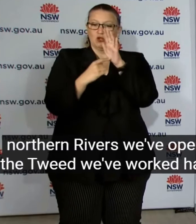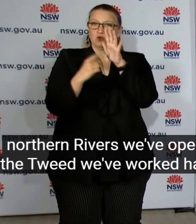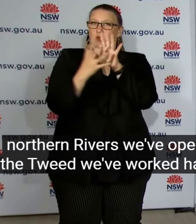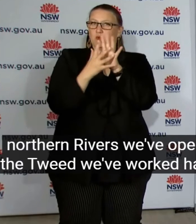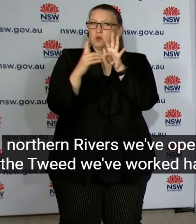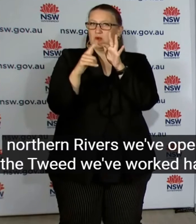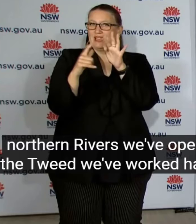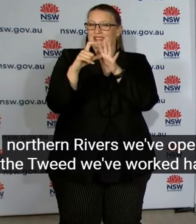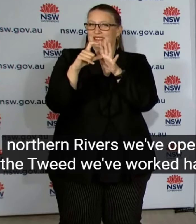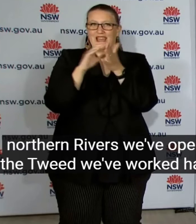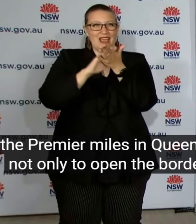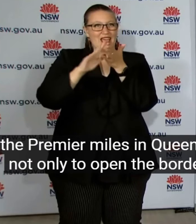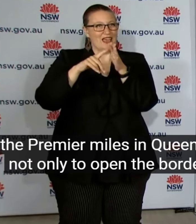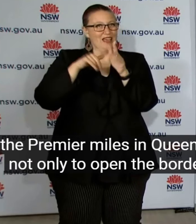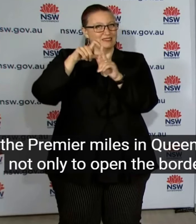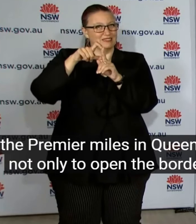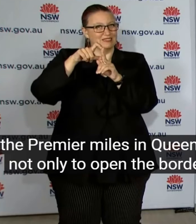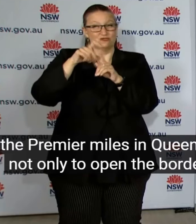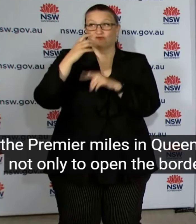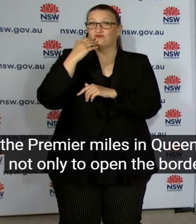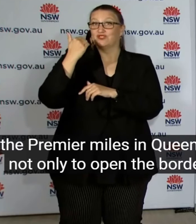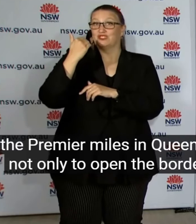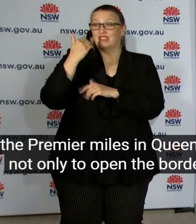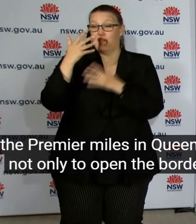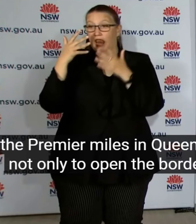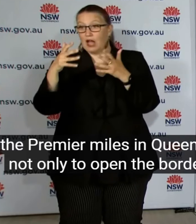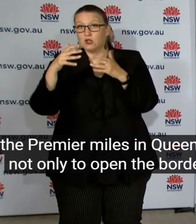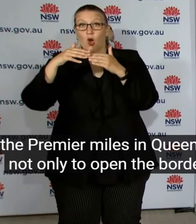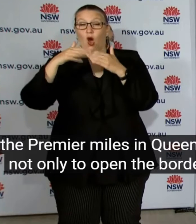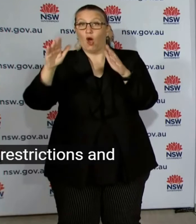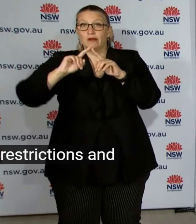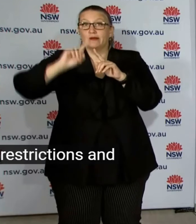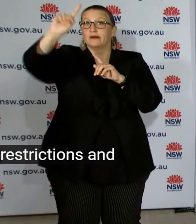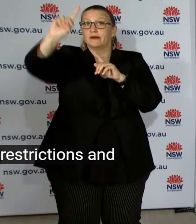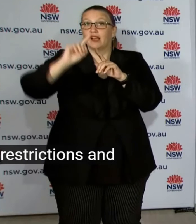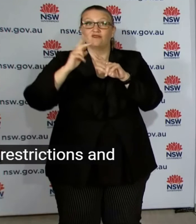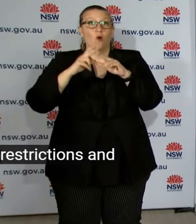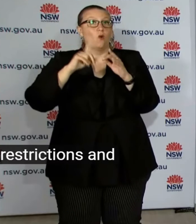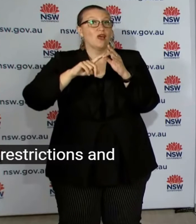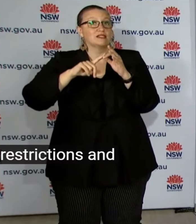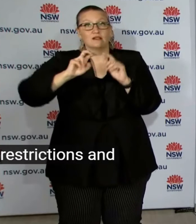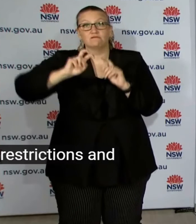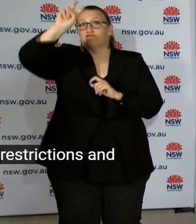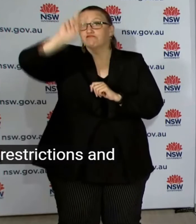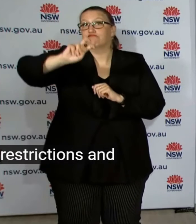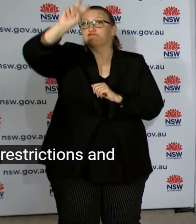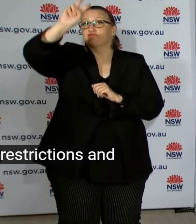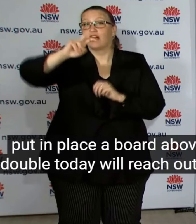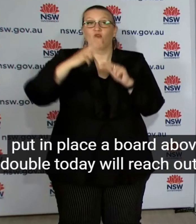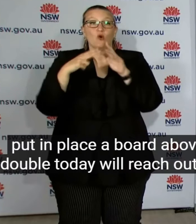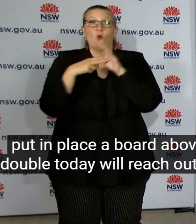to open the border, lift restrictions and put in place a border bubble. Today we'll reach out to Queensland, make sure we have all the information, but as I